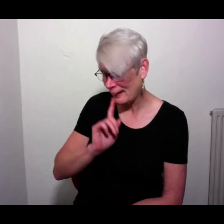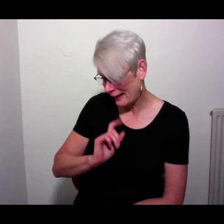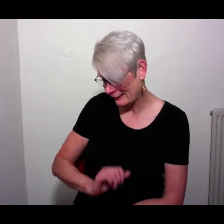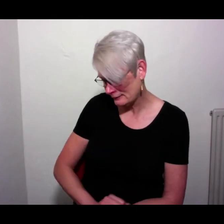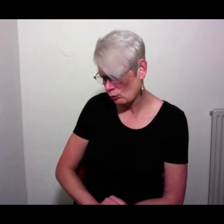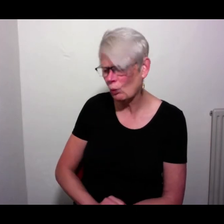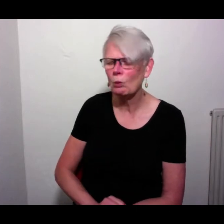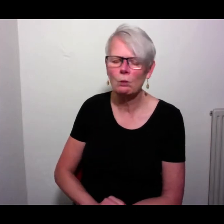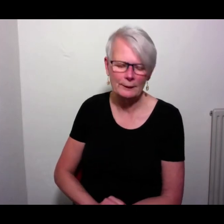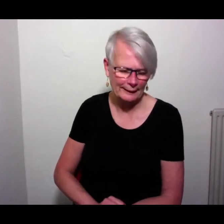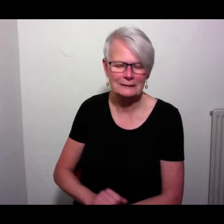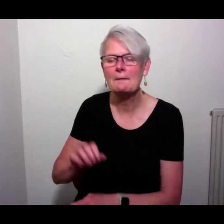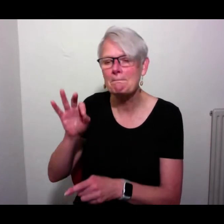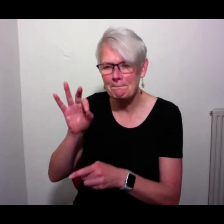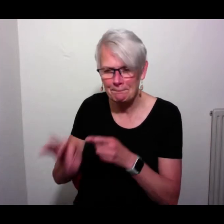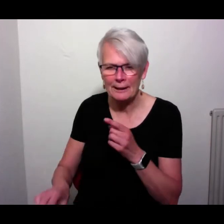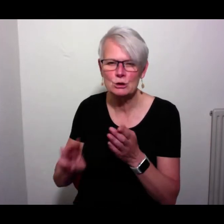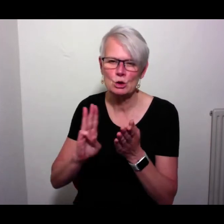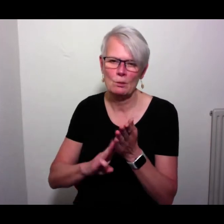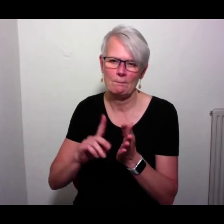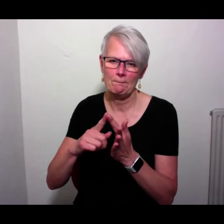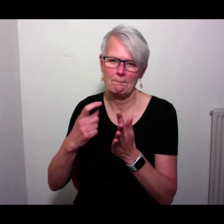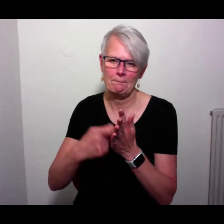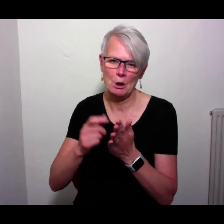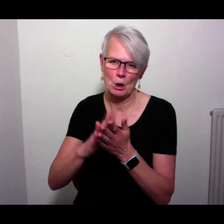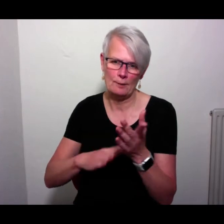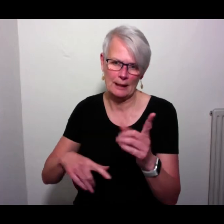This lady is a special mermaid.